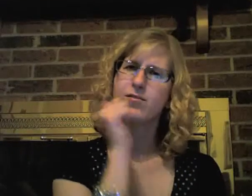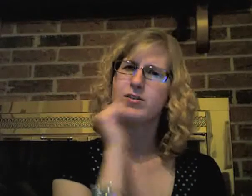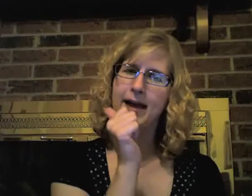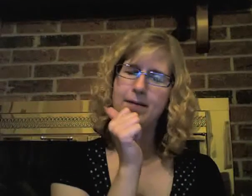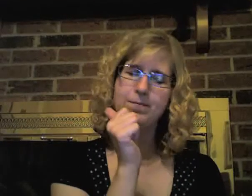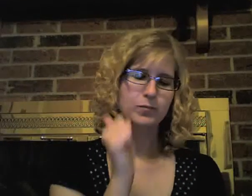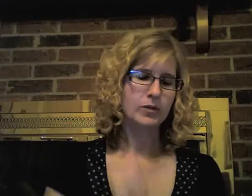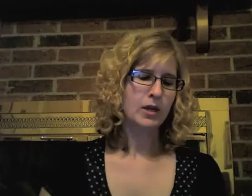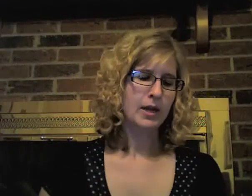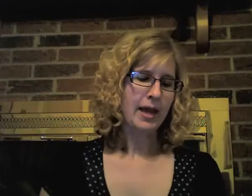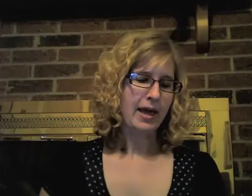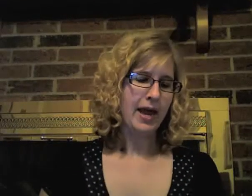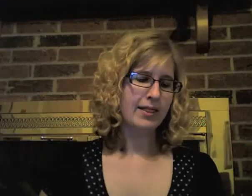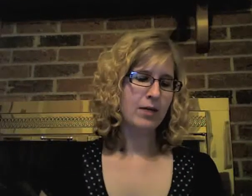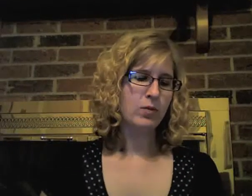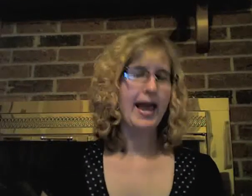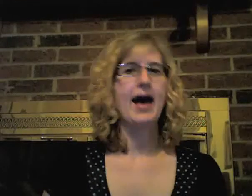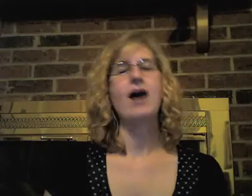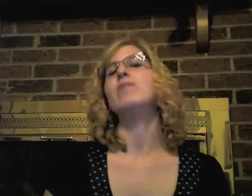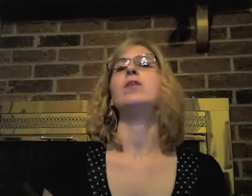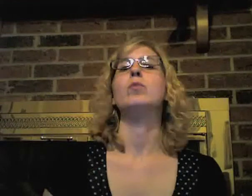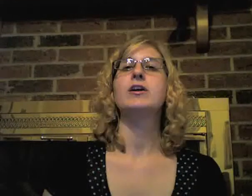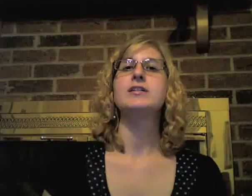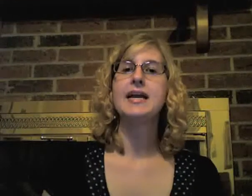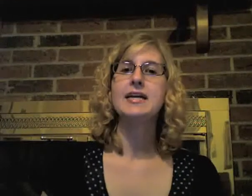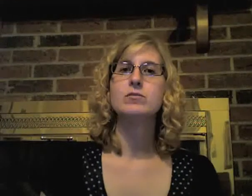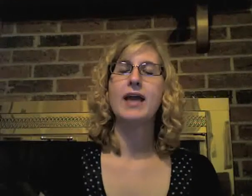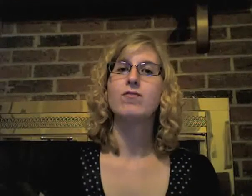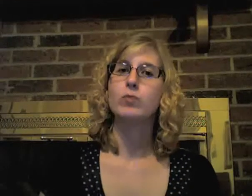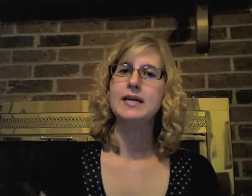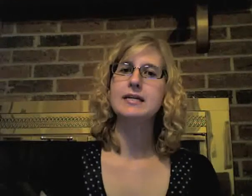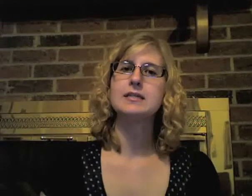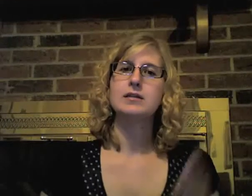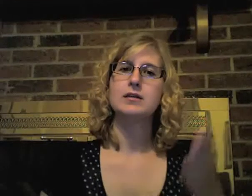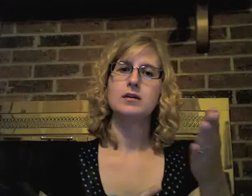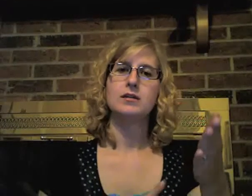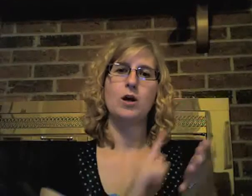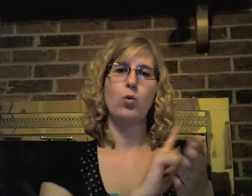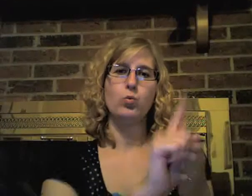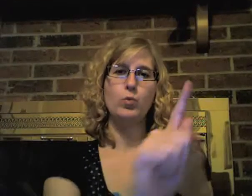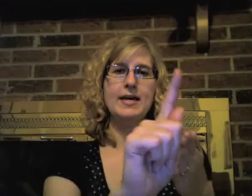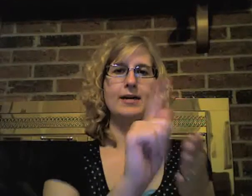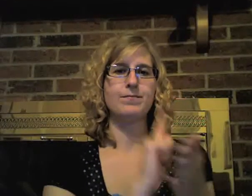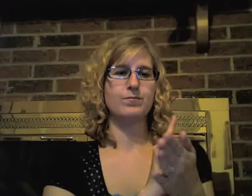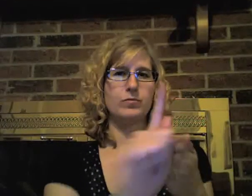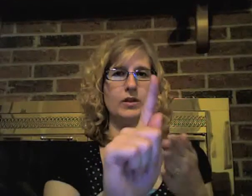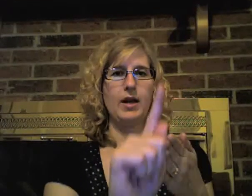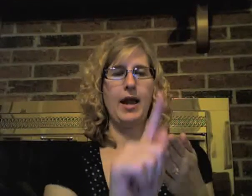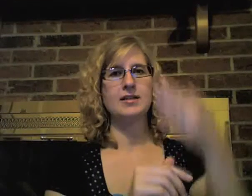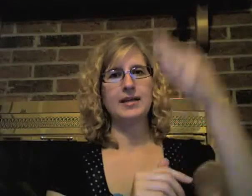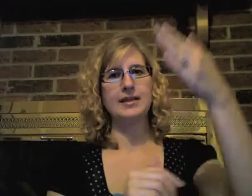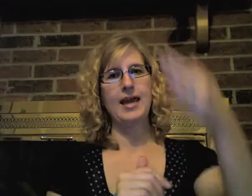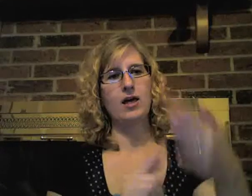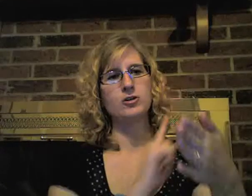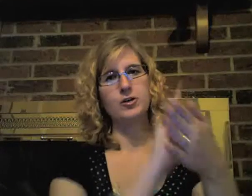and then we have, with our days, we have weeks. So week, and it's like the calendar, you have your weeks. So if you do something